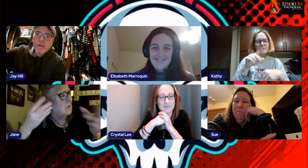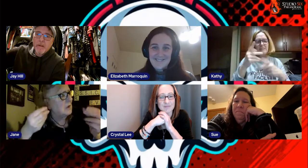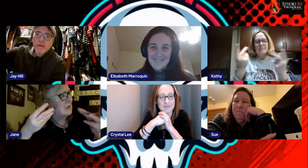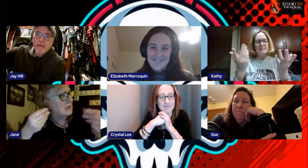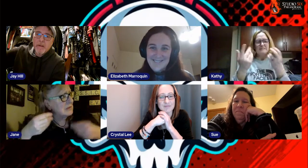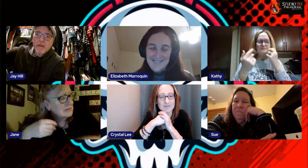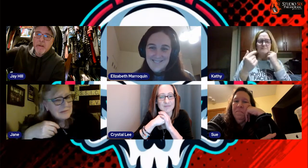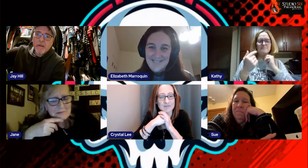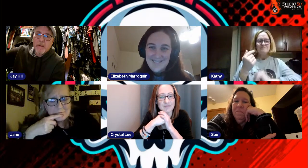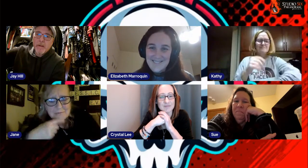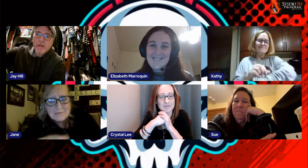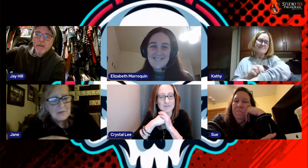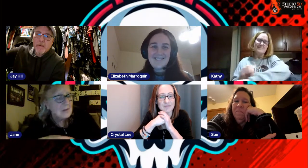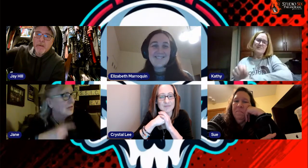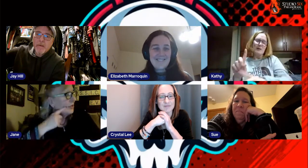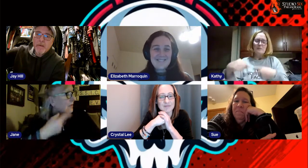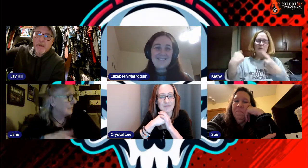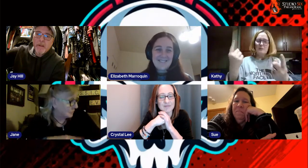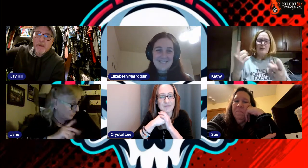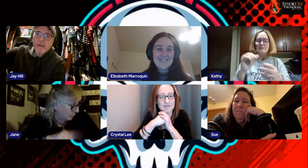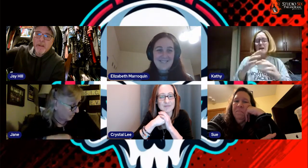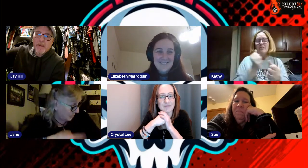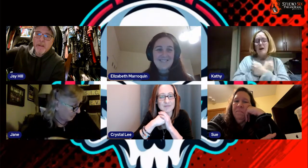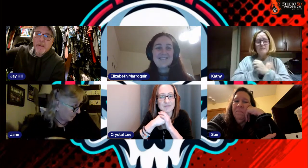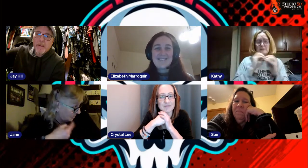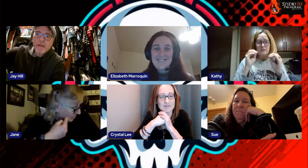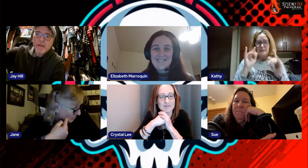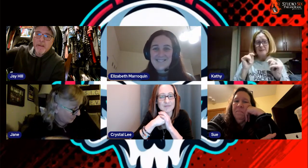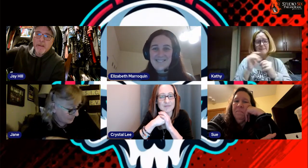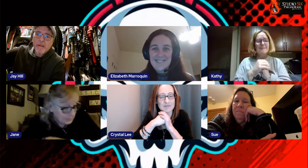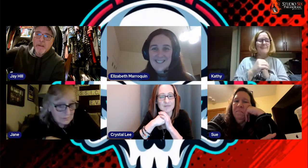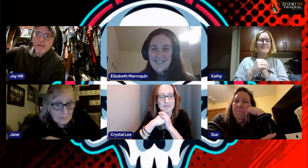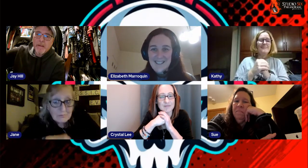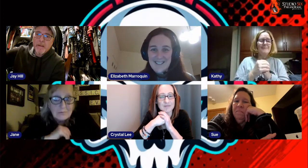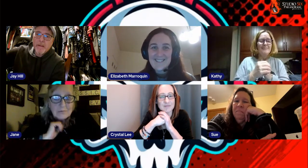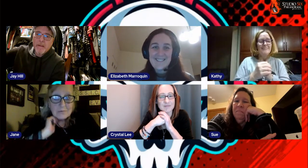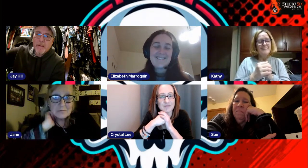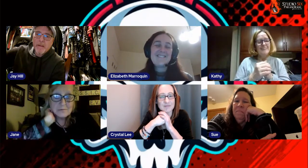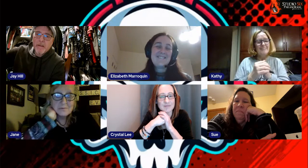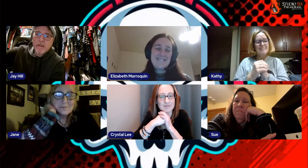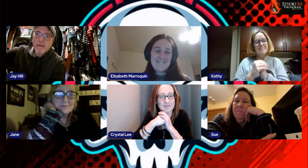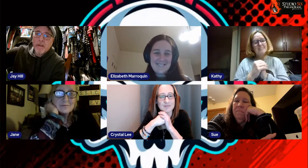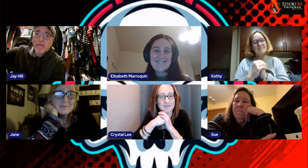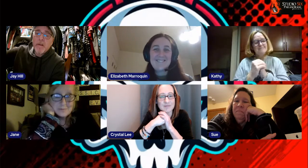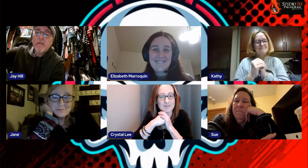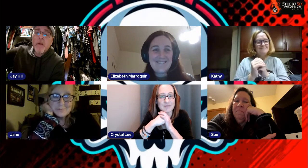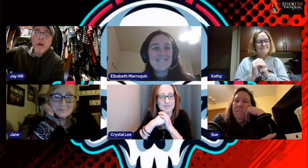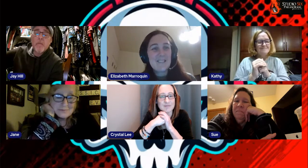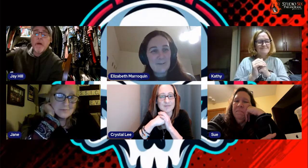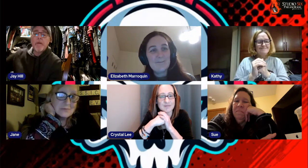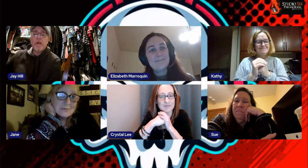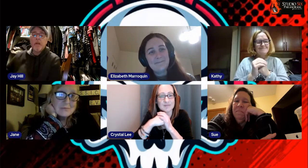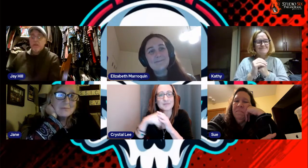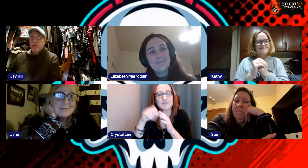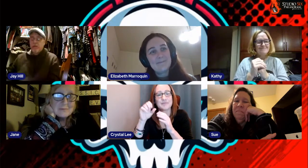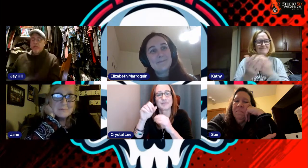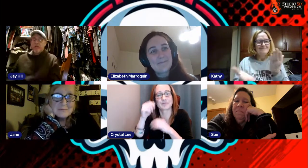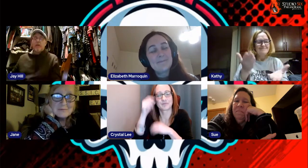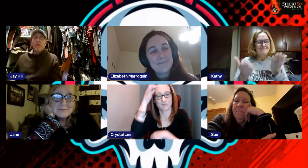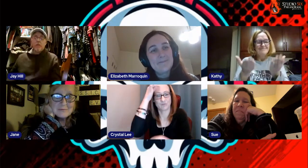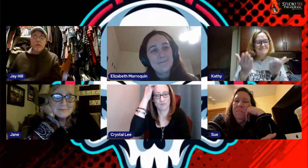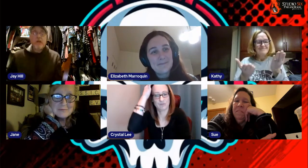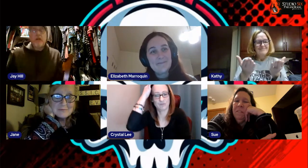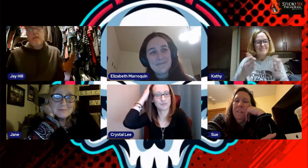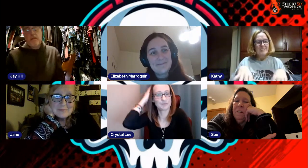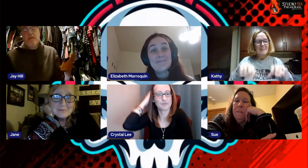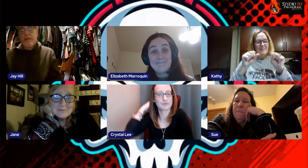been a new thing. So I've been doing that, love teaching it. Oh, that's good. You know, maybe then we should take